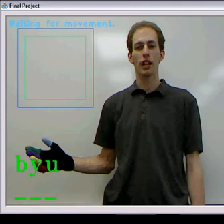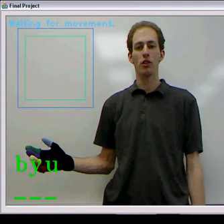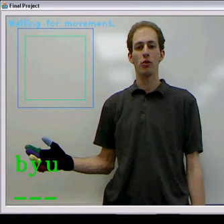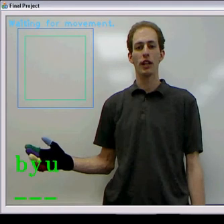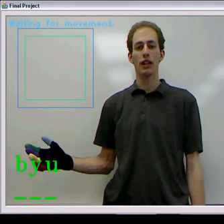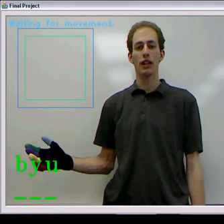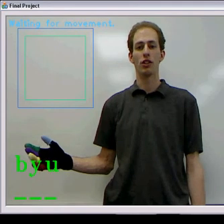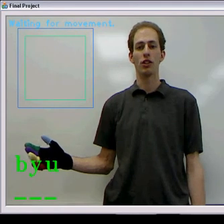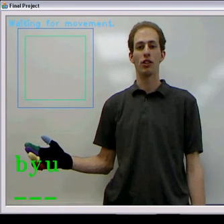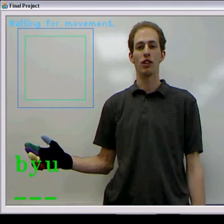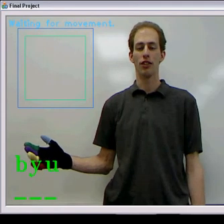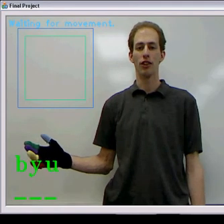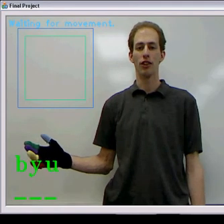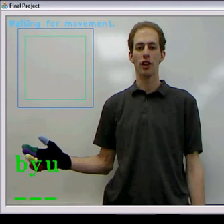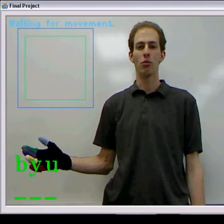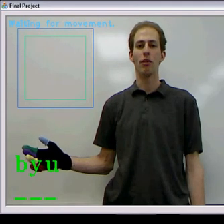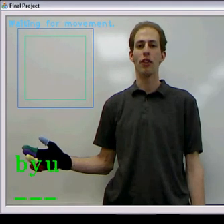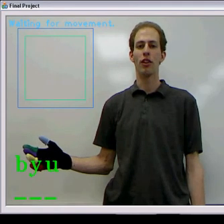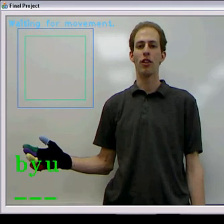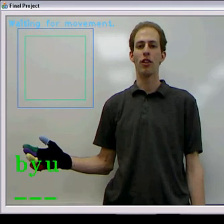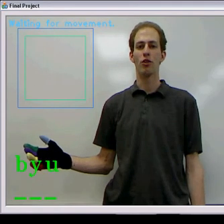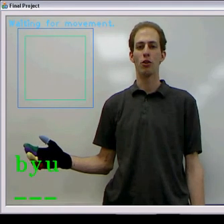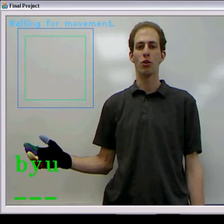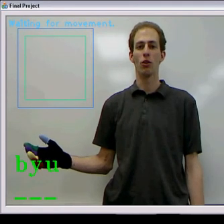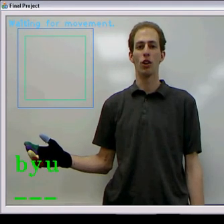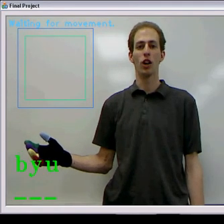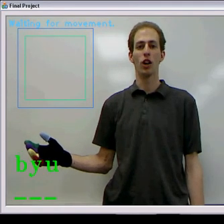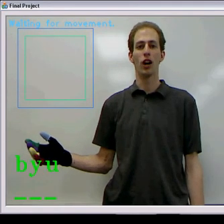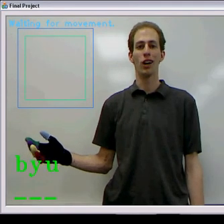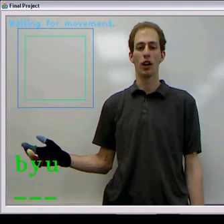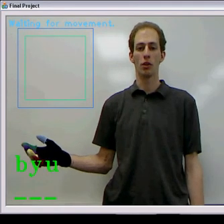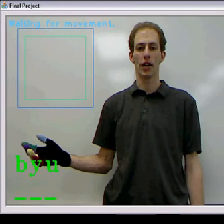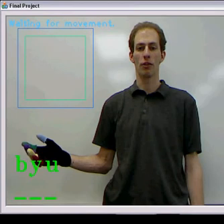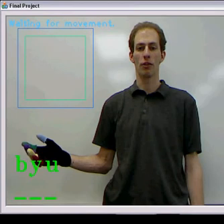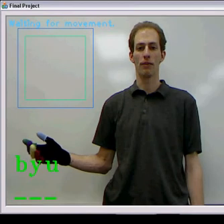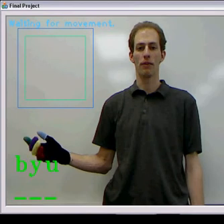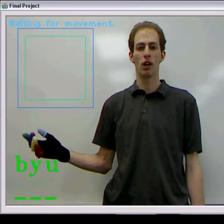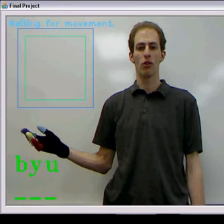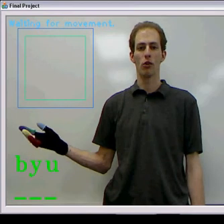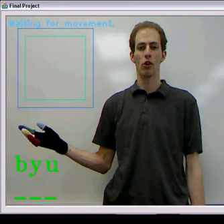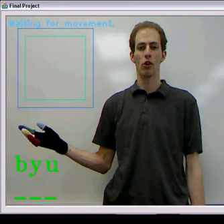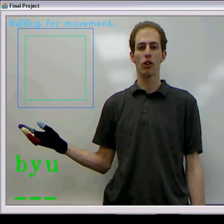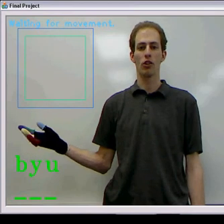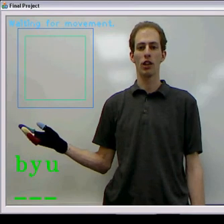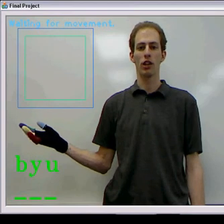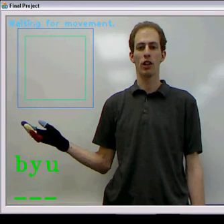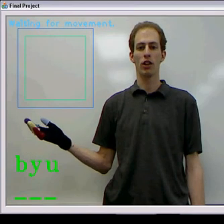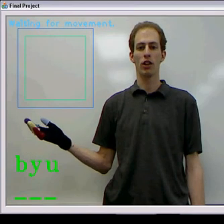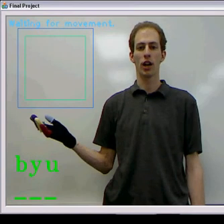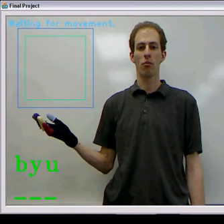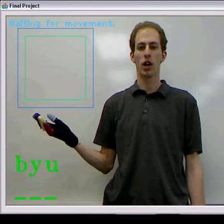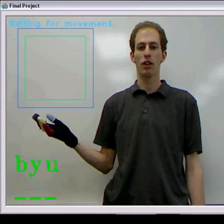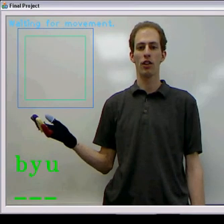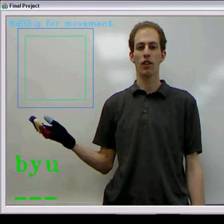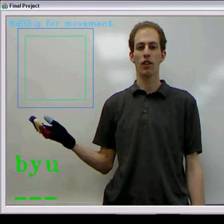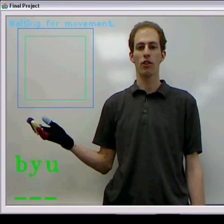language recognition as the input method to unlock the password. So you will notice the box here in this